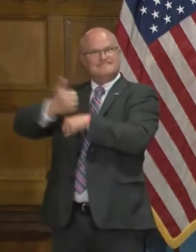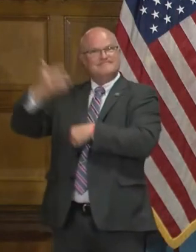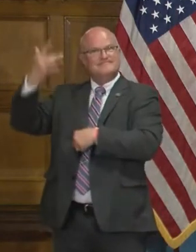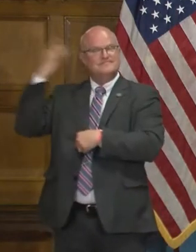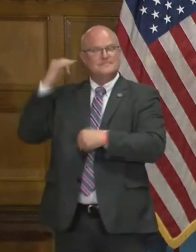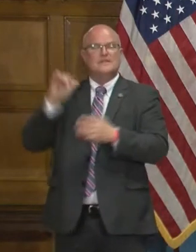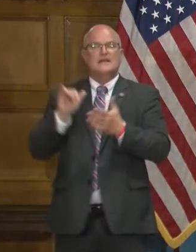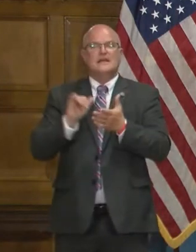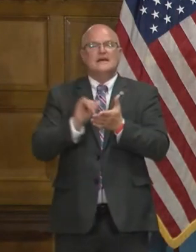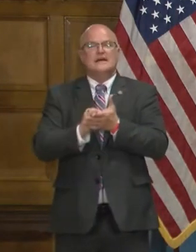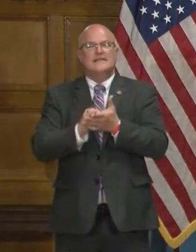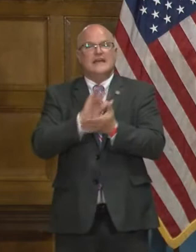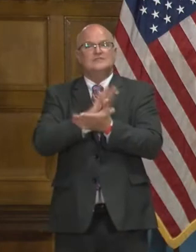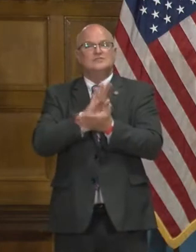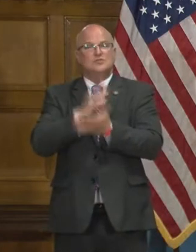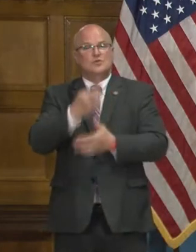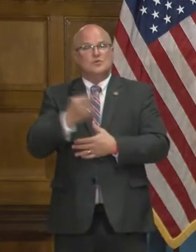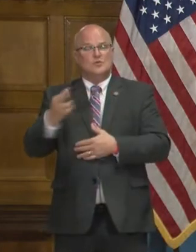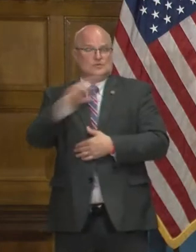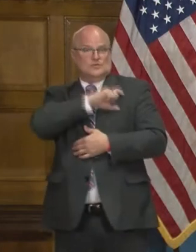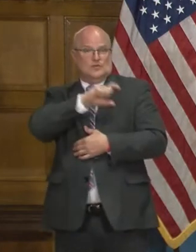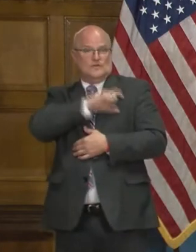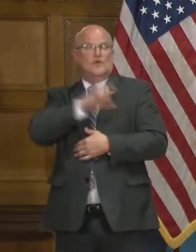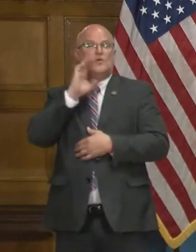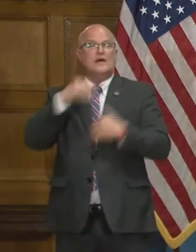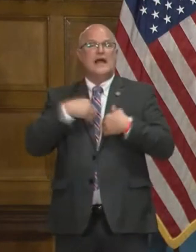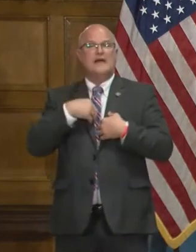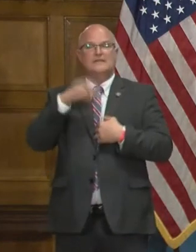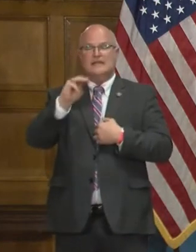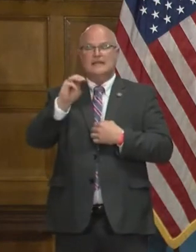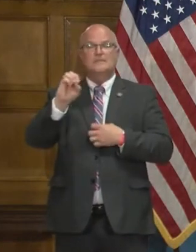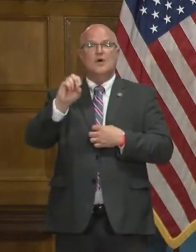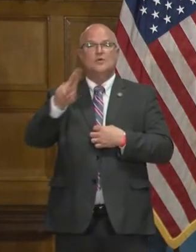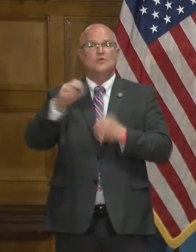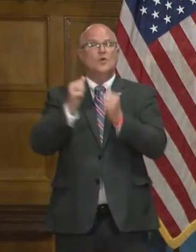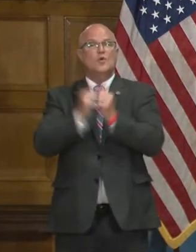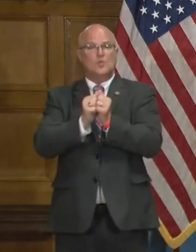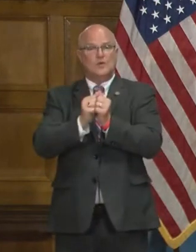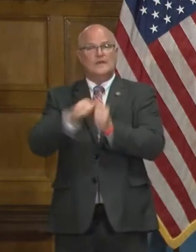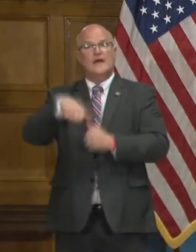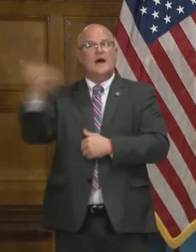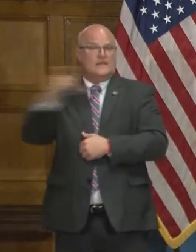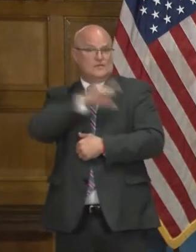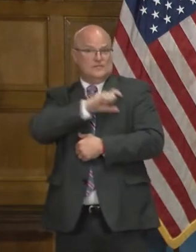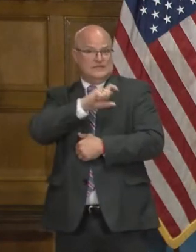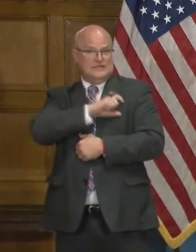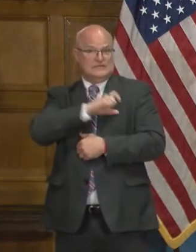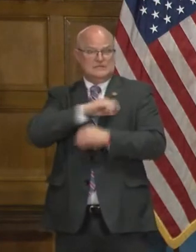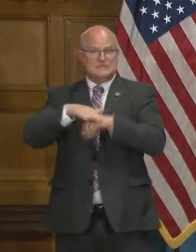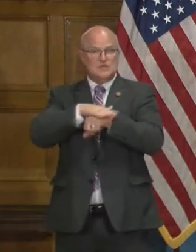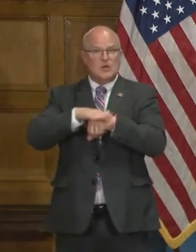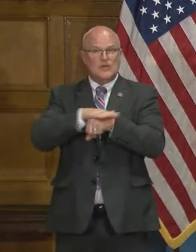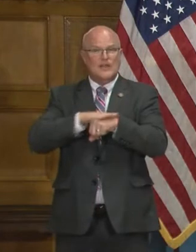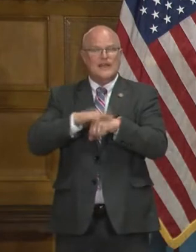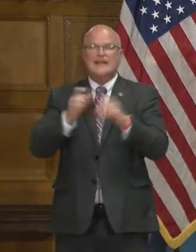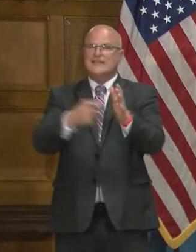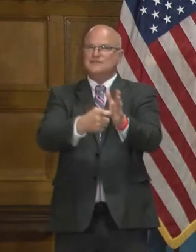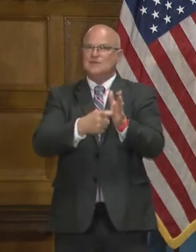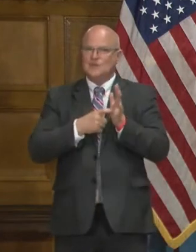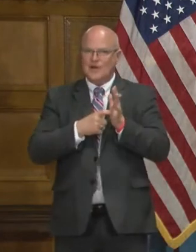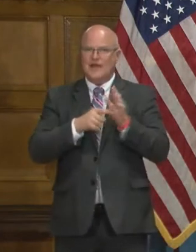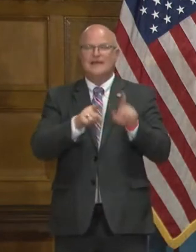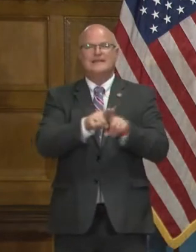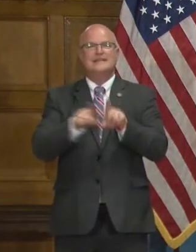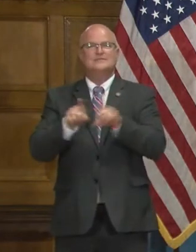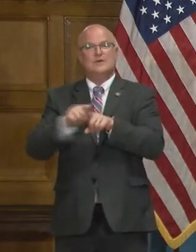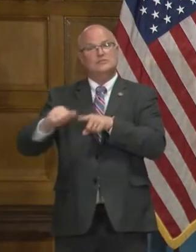in which school resource officers will have an MOU with local law enforcement, and that is required, and as well